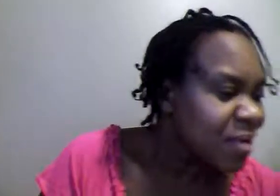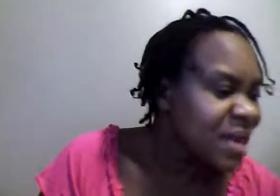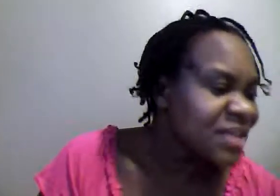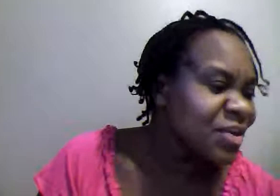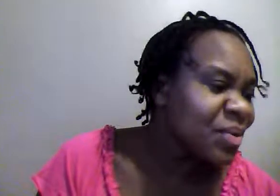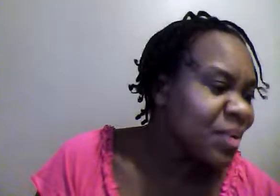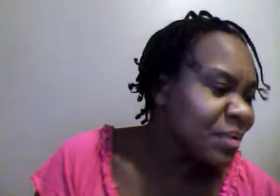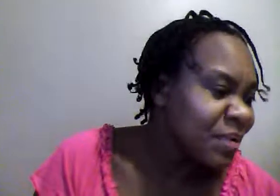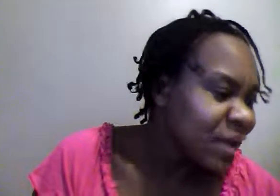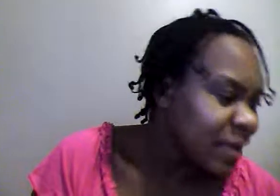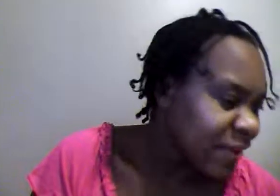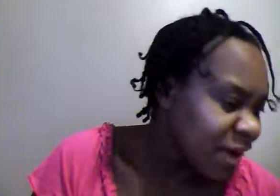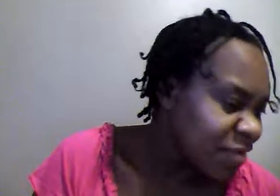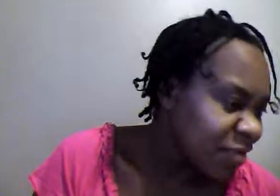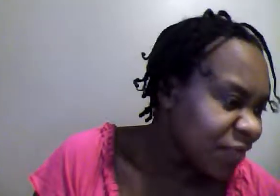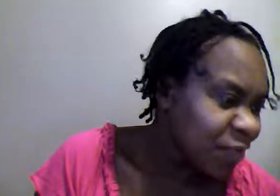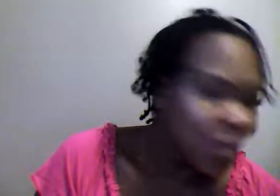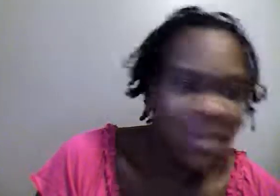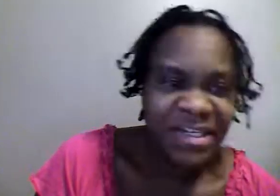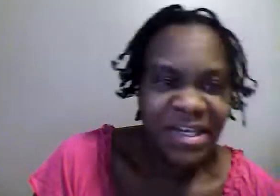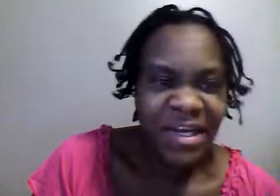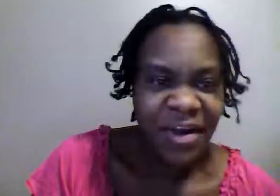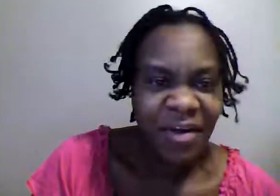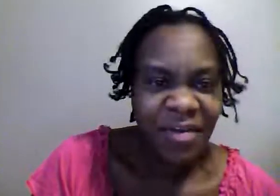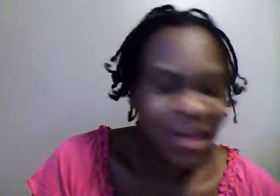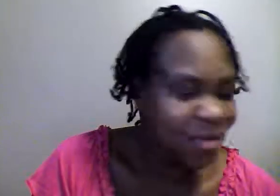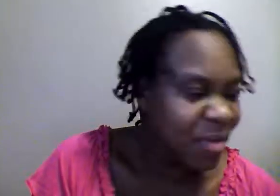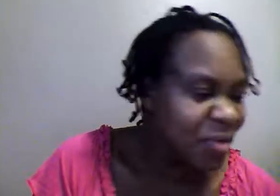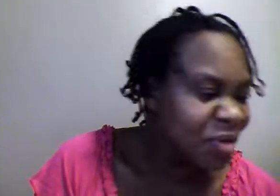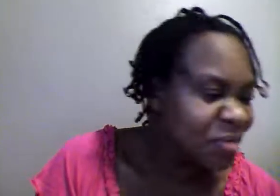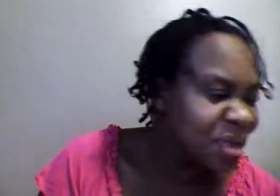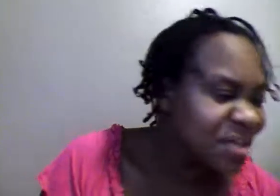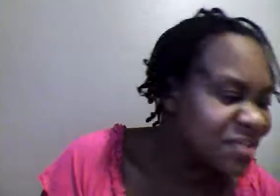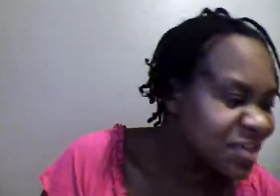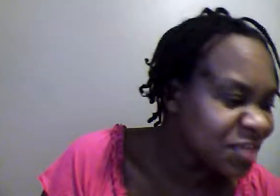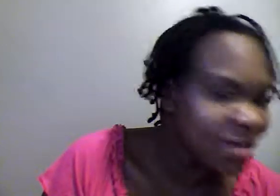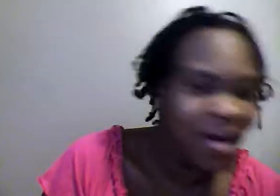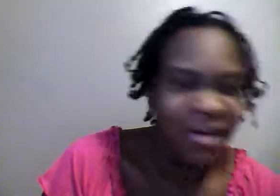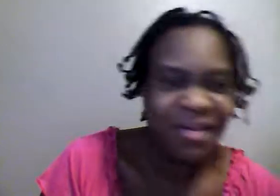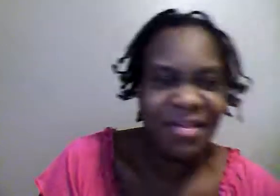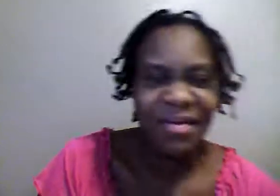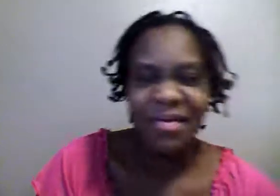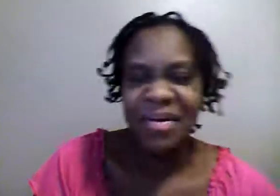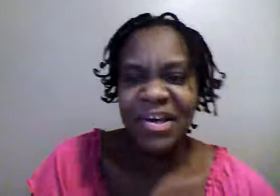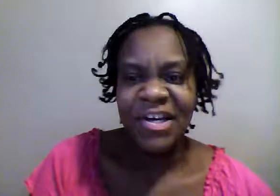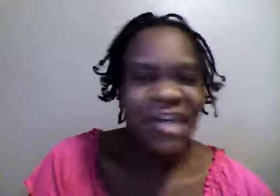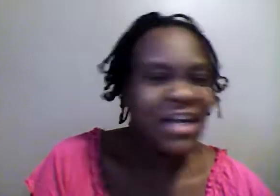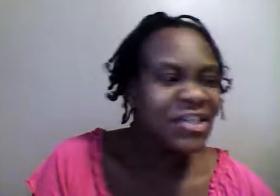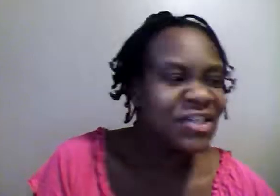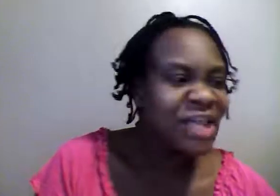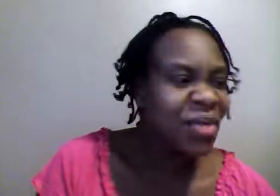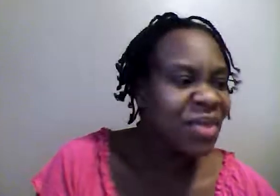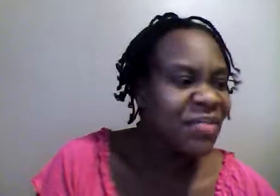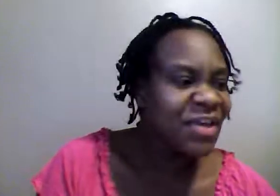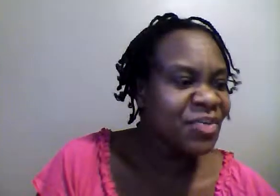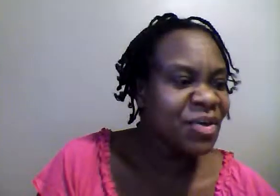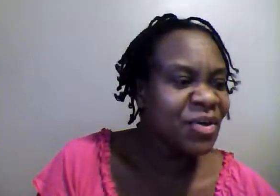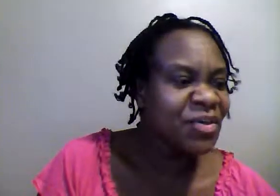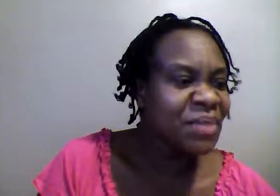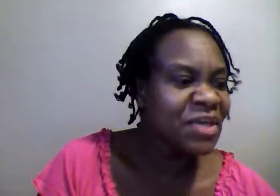Okay, so I have a few questions here that I'm going to be discussing regarding the challenges that we face with our tomato